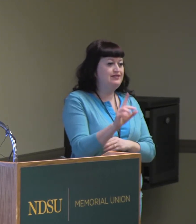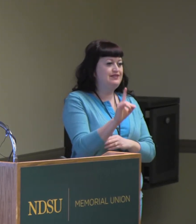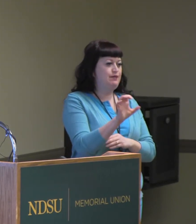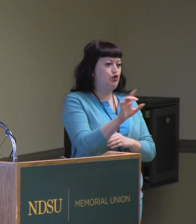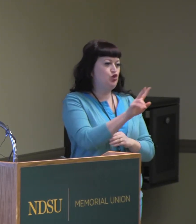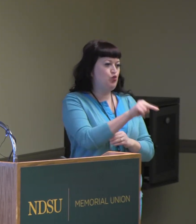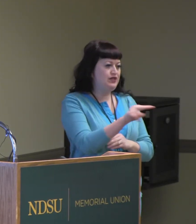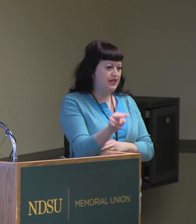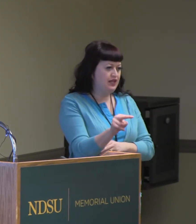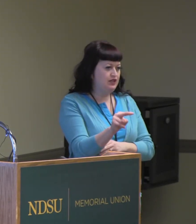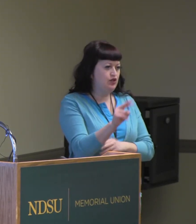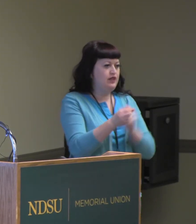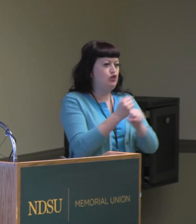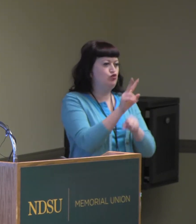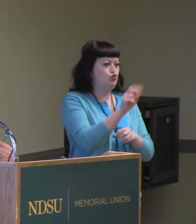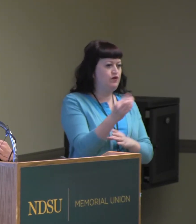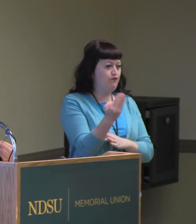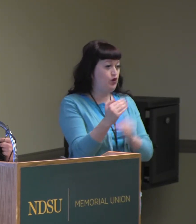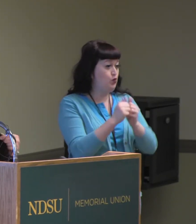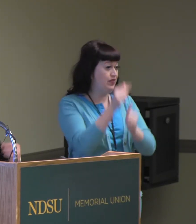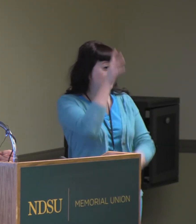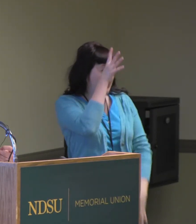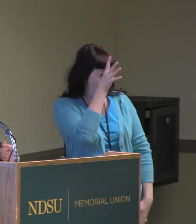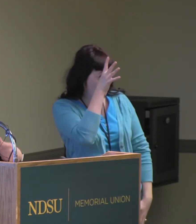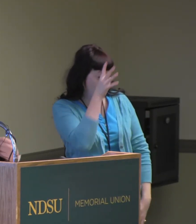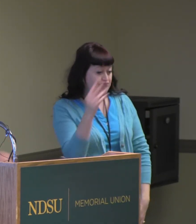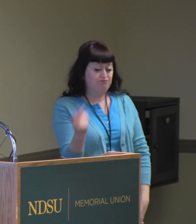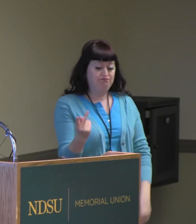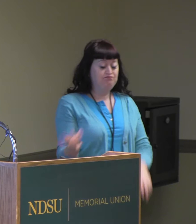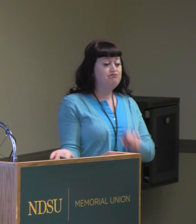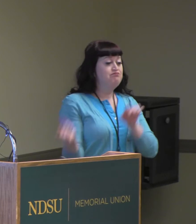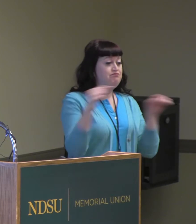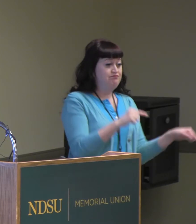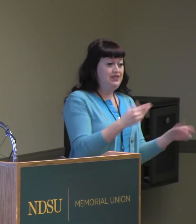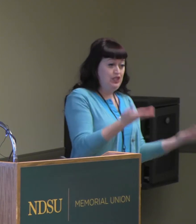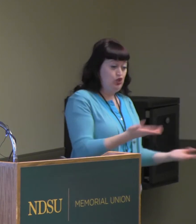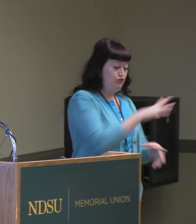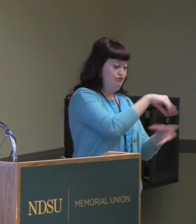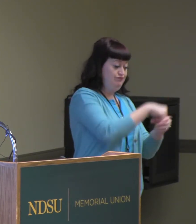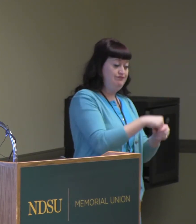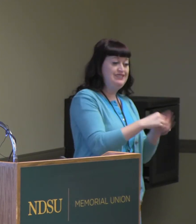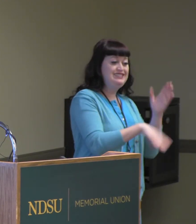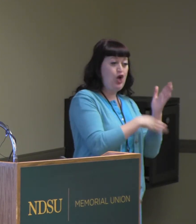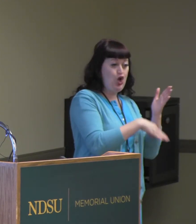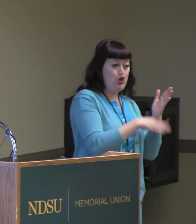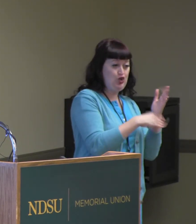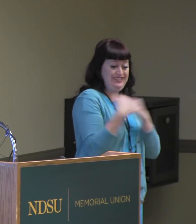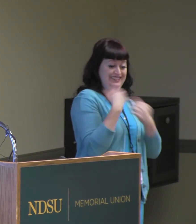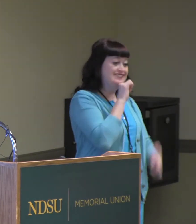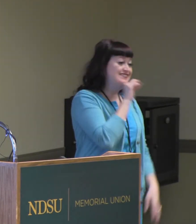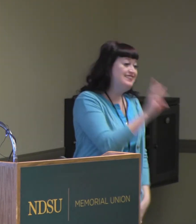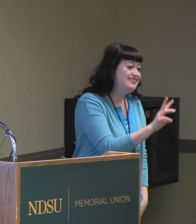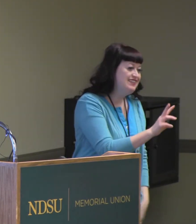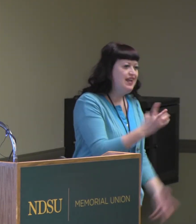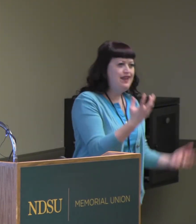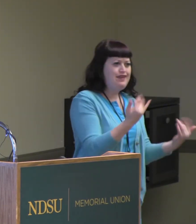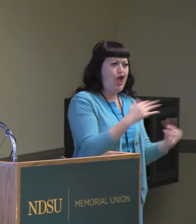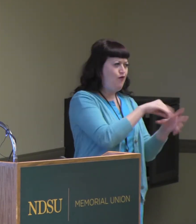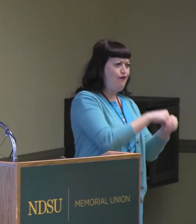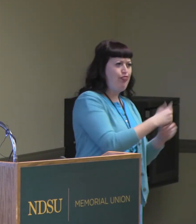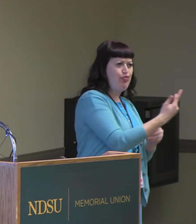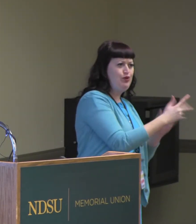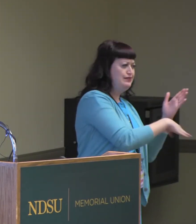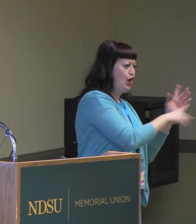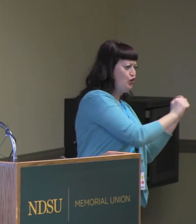December 22, 2014 with his dad. He has been playing soccer since he was 6 years old and now plays on three different